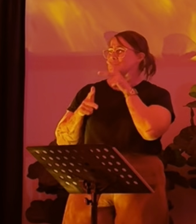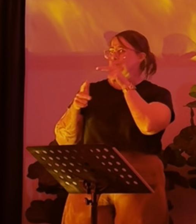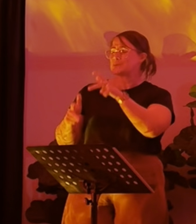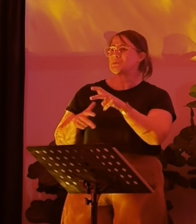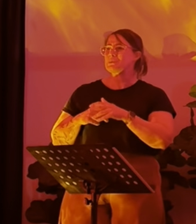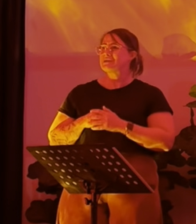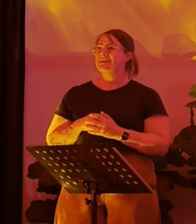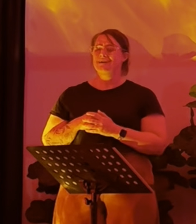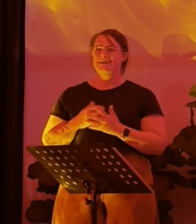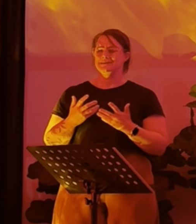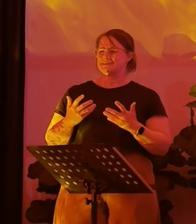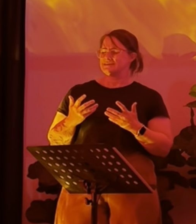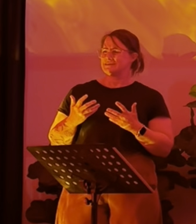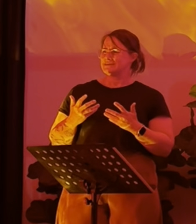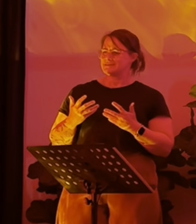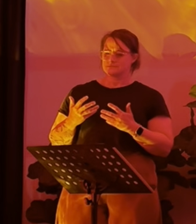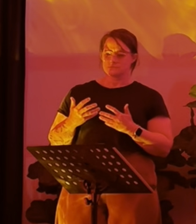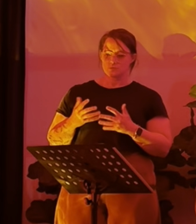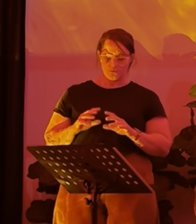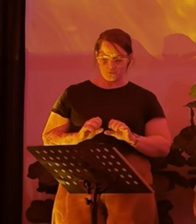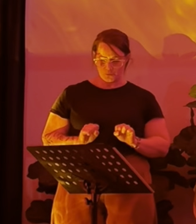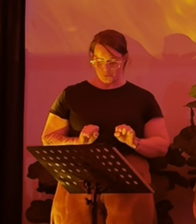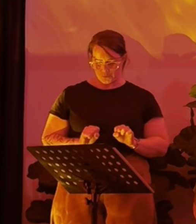thinking that you're joking now.